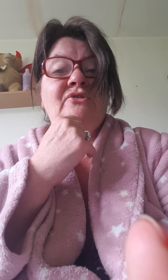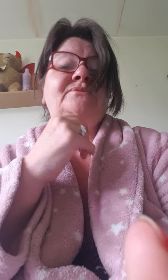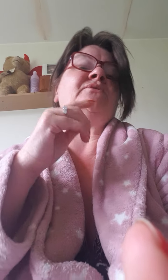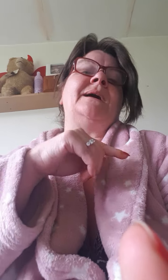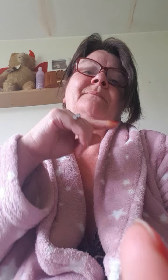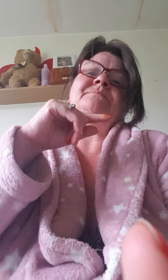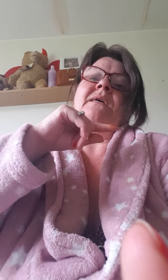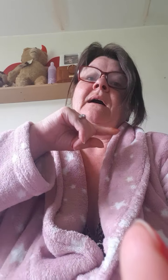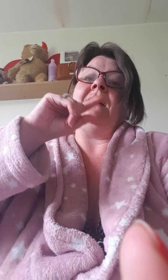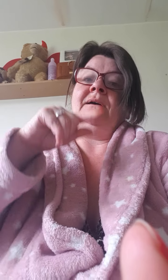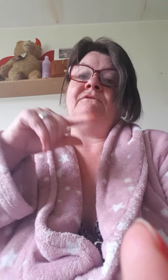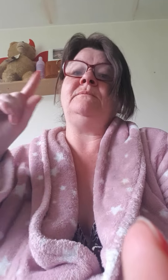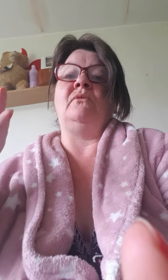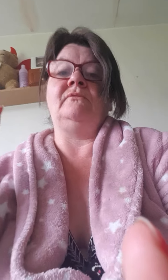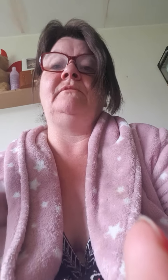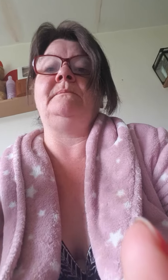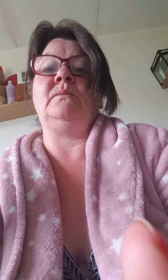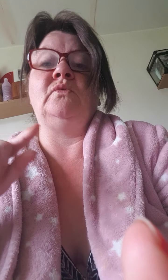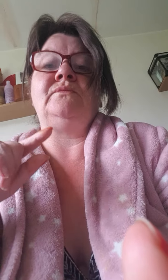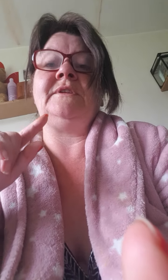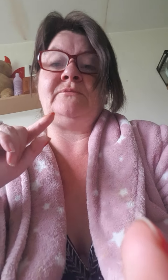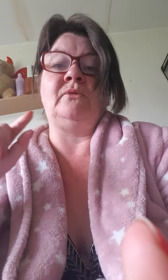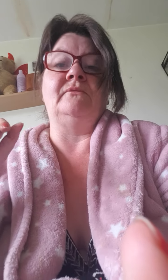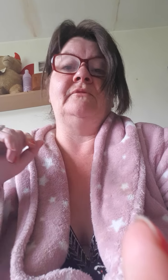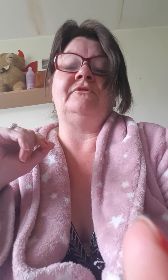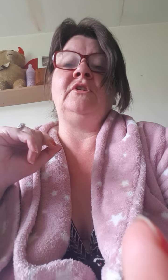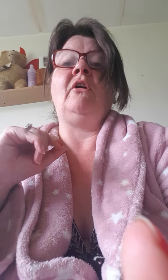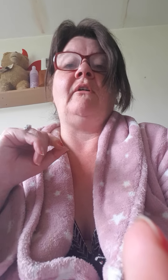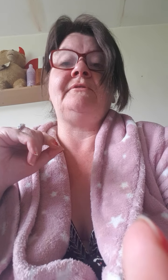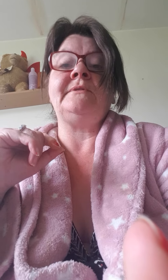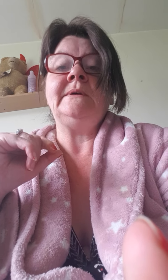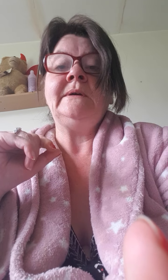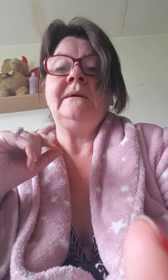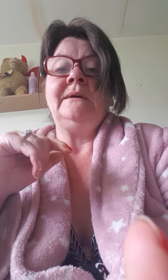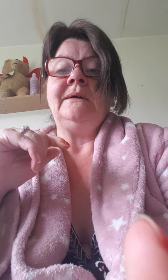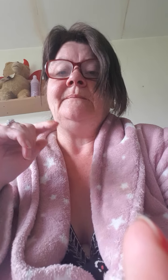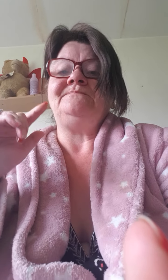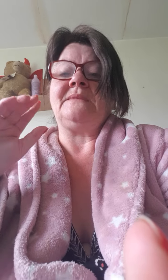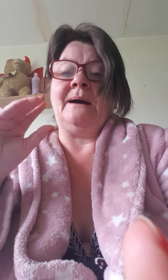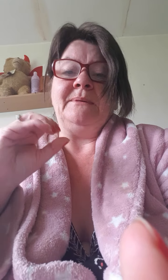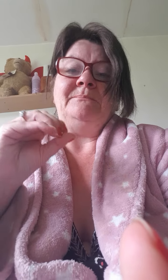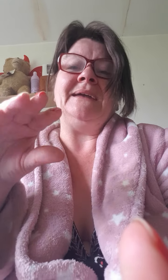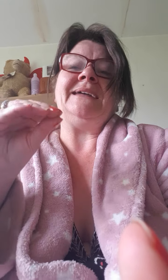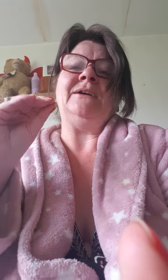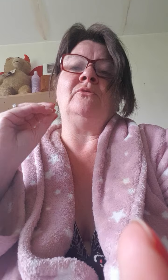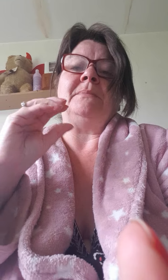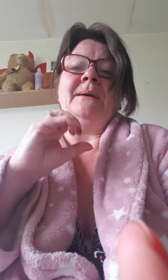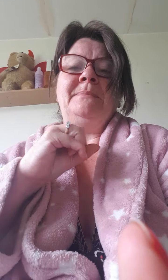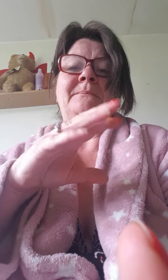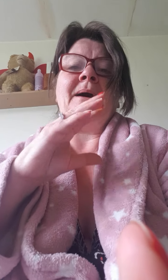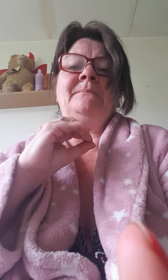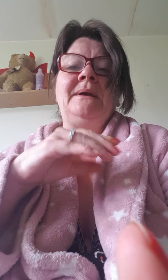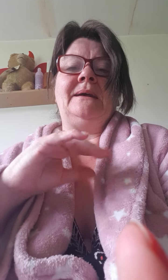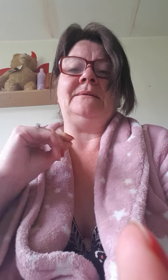hospital every month, this month and half. I've been picking it up by bit.